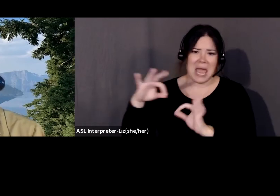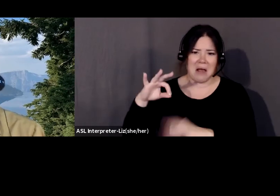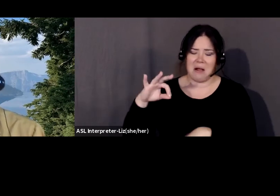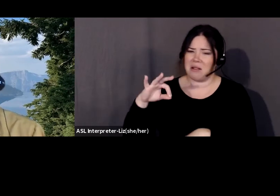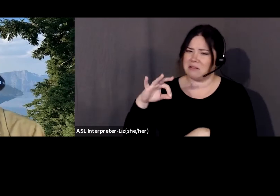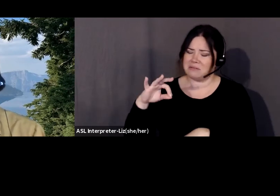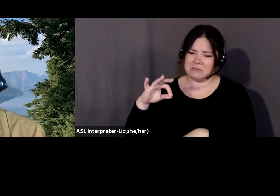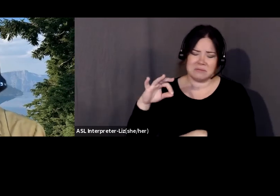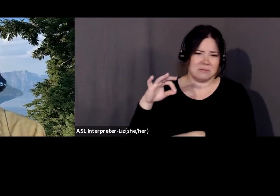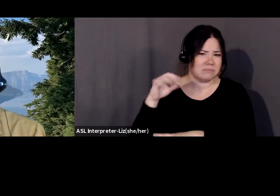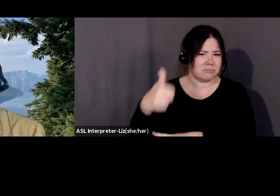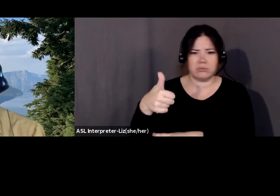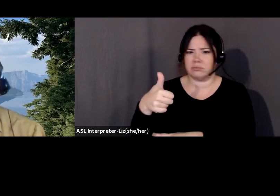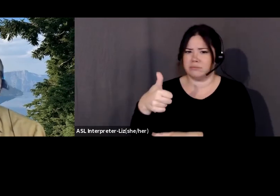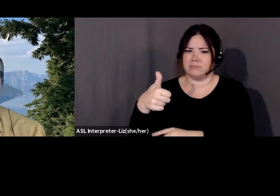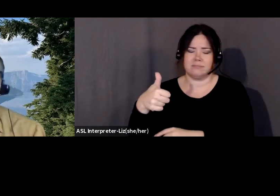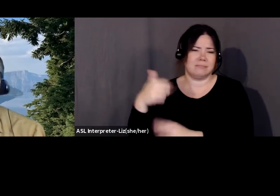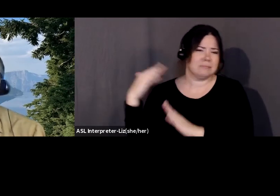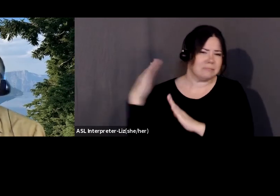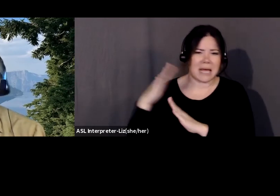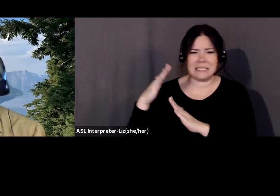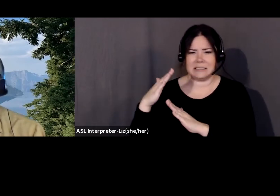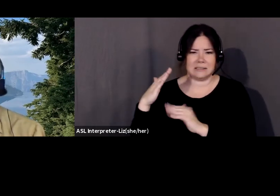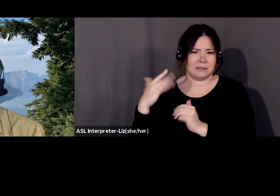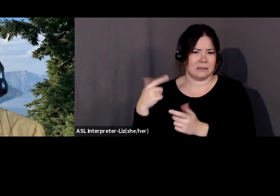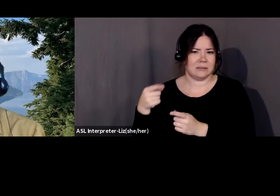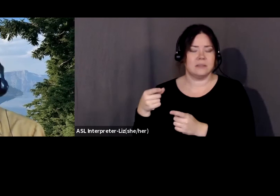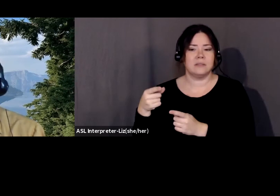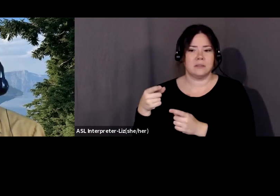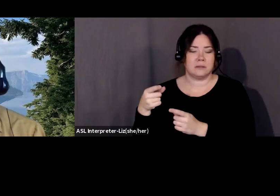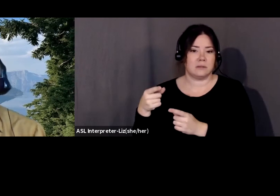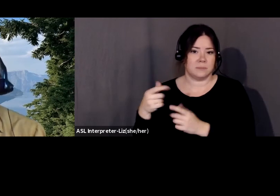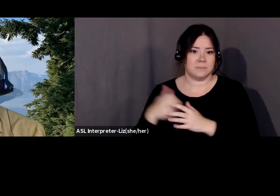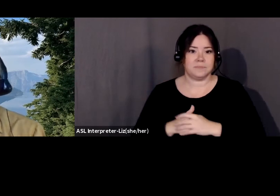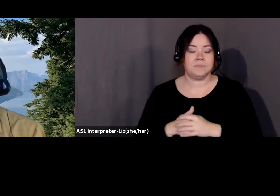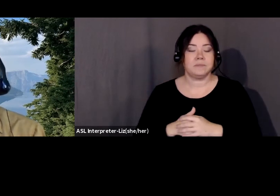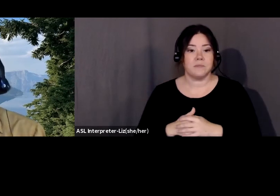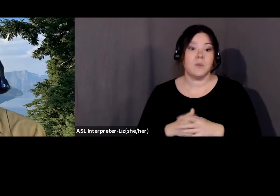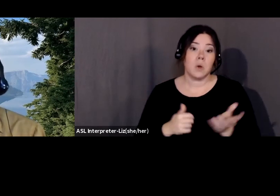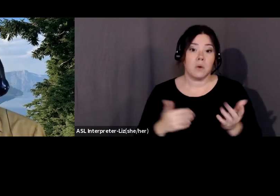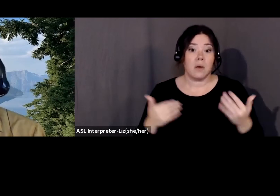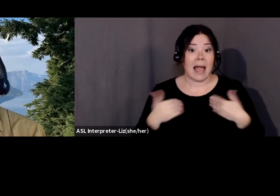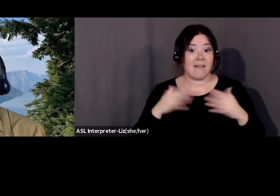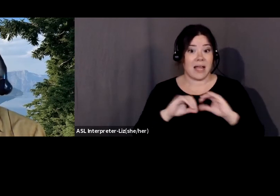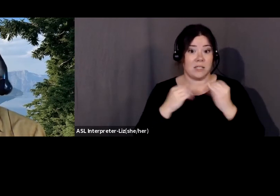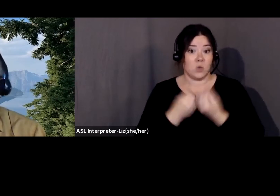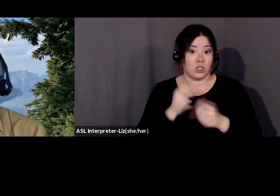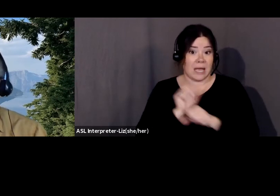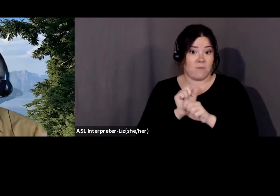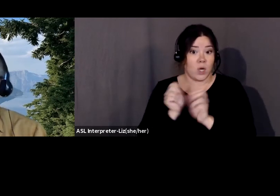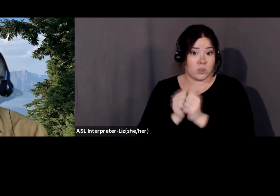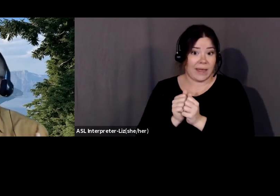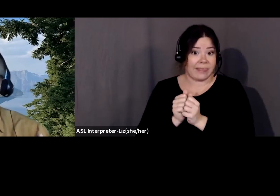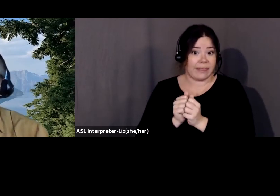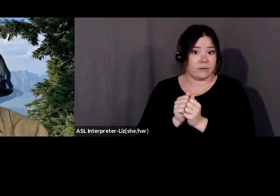slam dunk. We're doing the best we can do, the best possible. So I've had organizations that I've worked with in different types